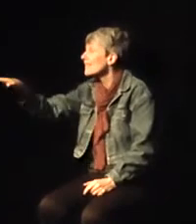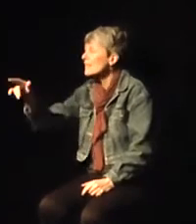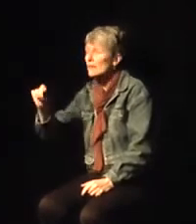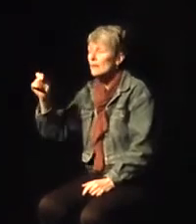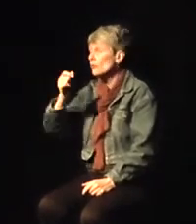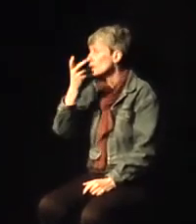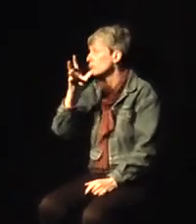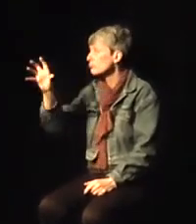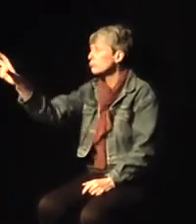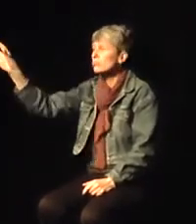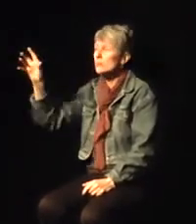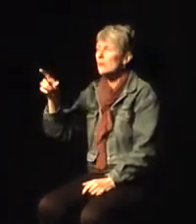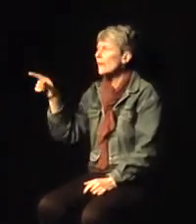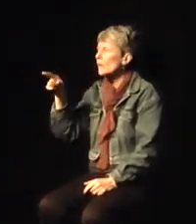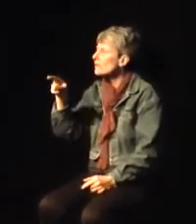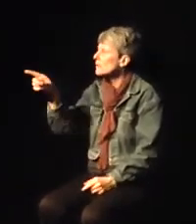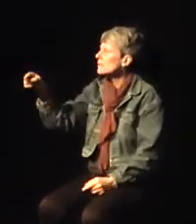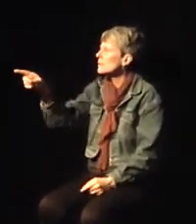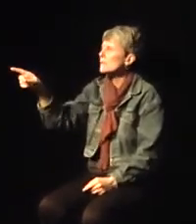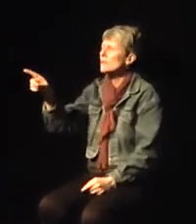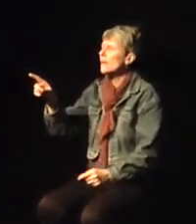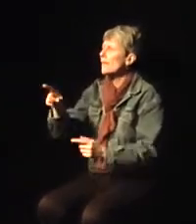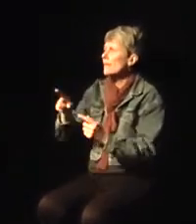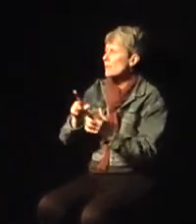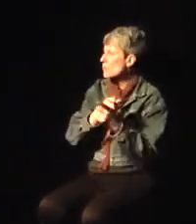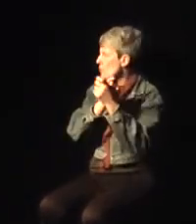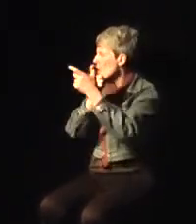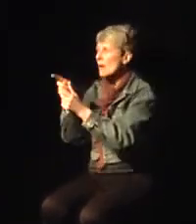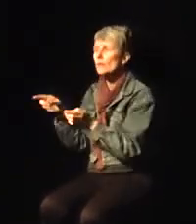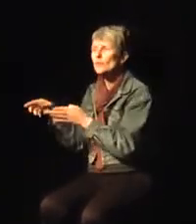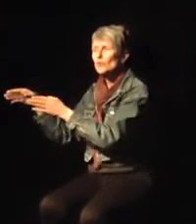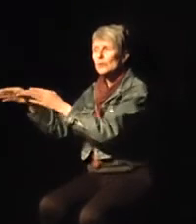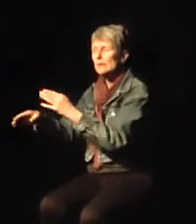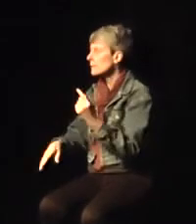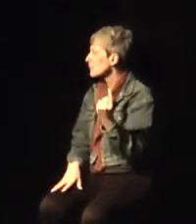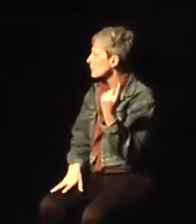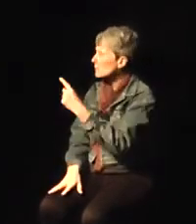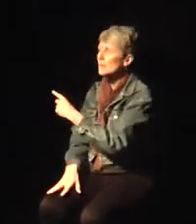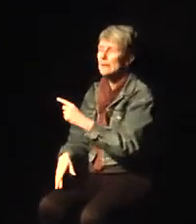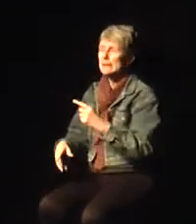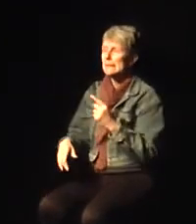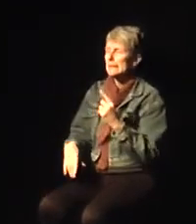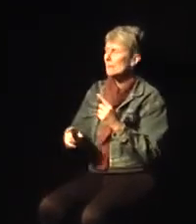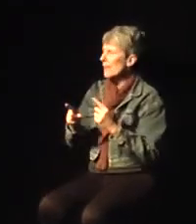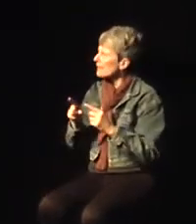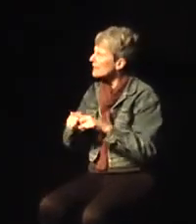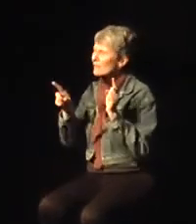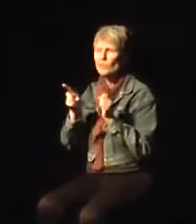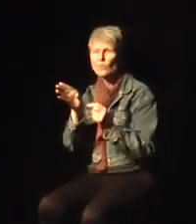They dart through the yard a different way and they run across the street. I would dart as well, but they've gone a different